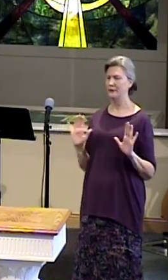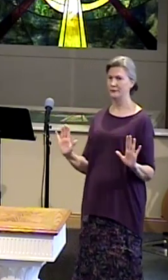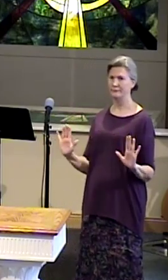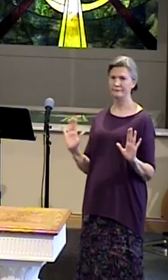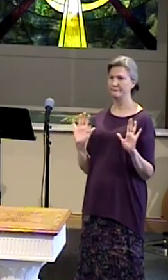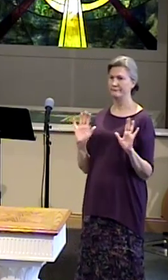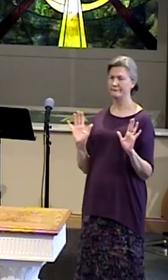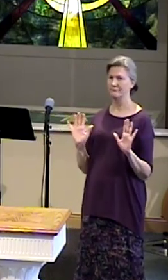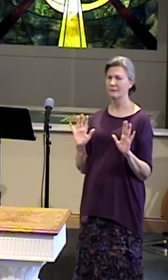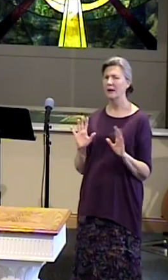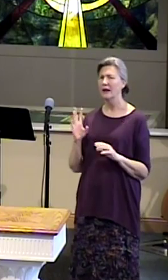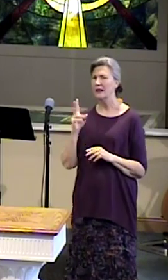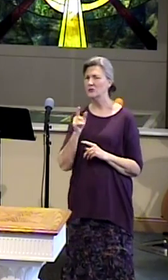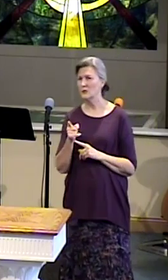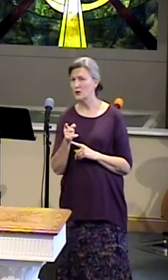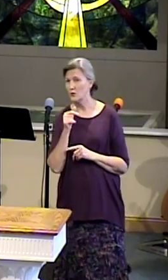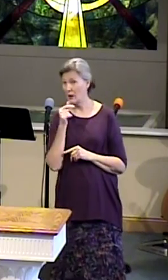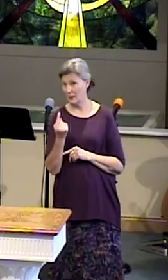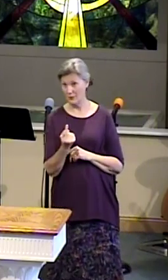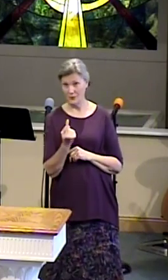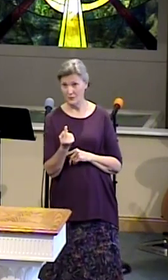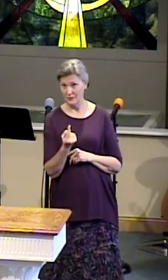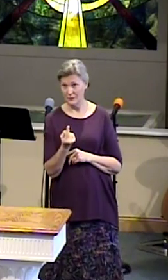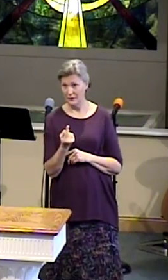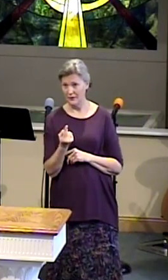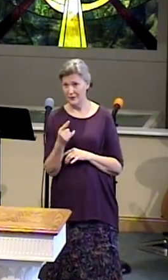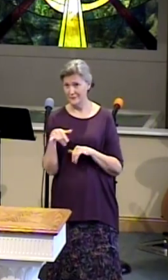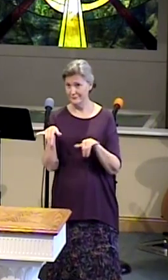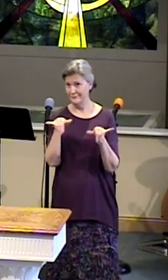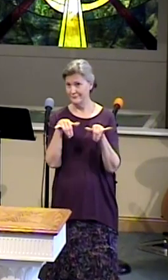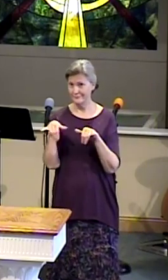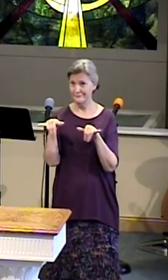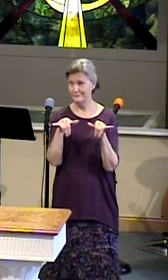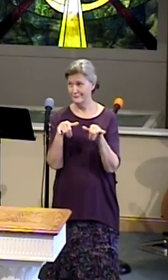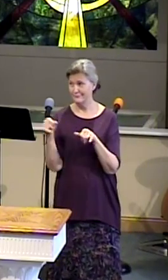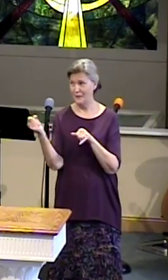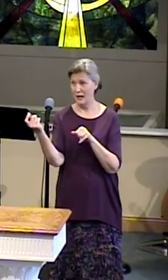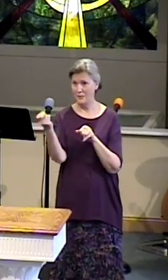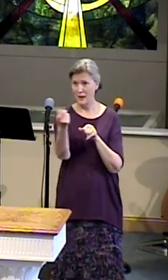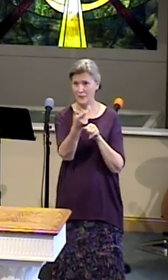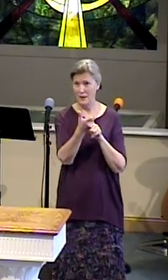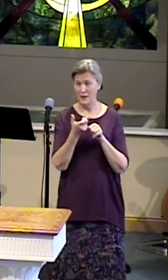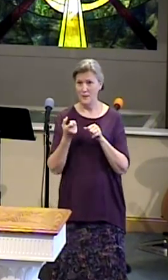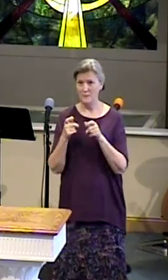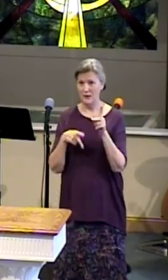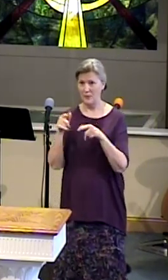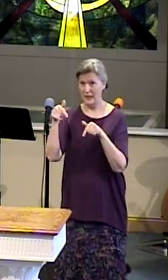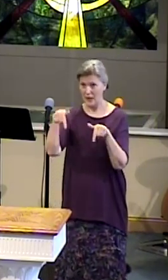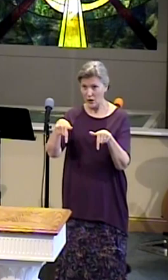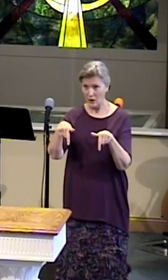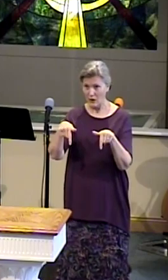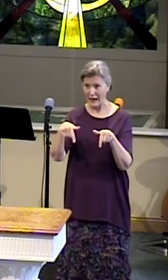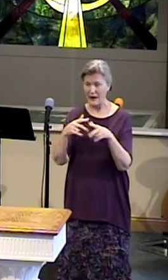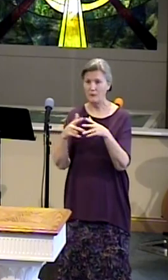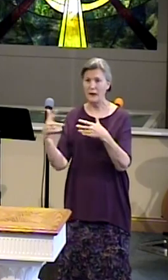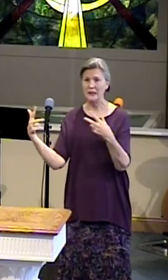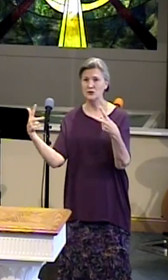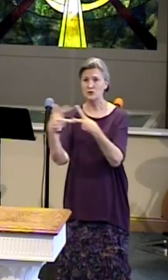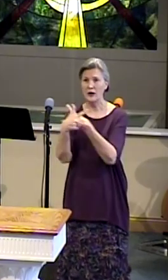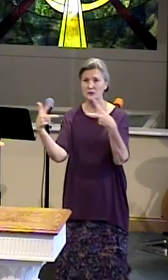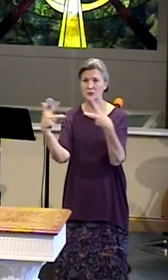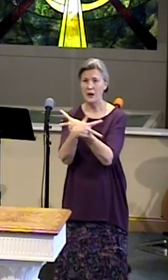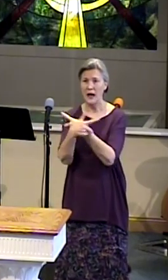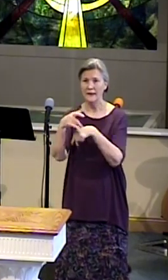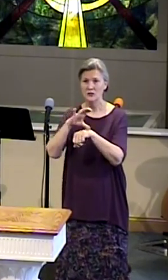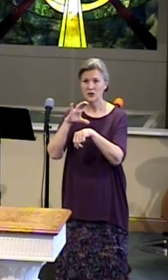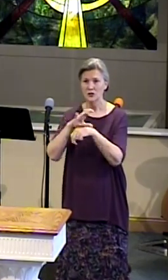to. Guess what? You're not alone. You're just like every other person in this building and every other person that drives by this church and every